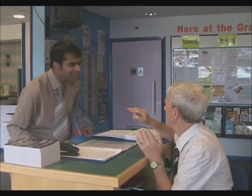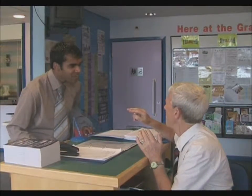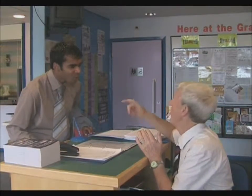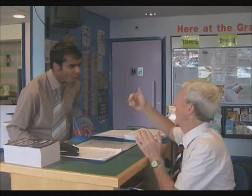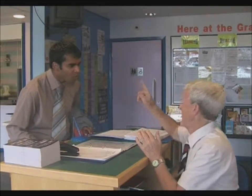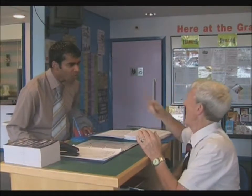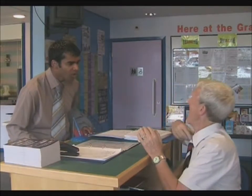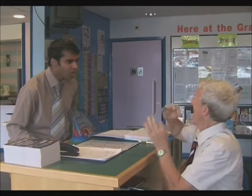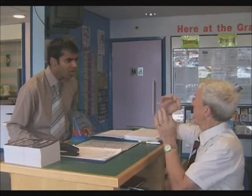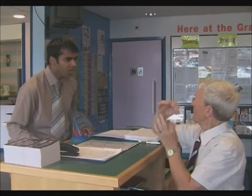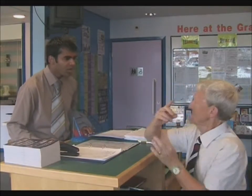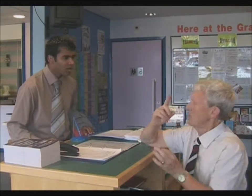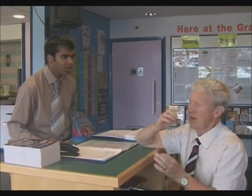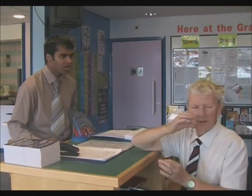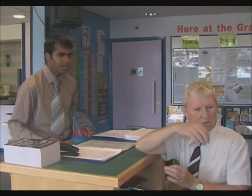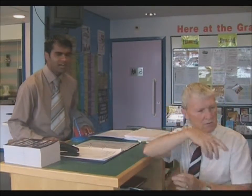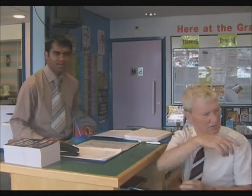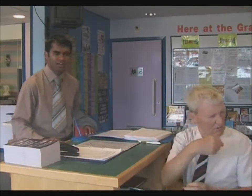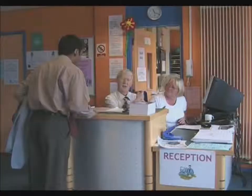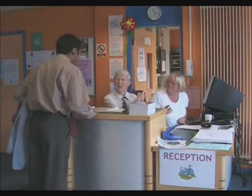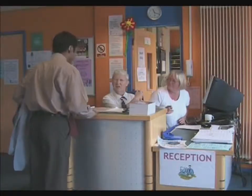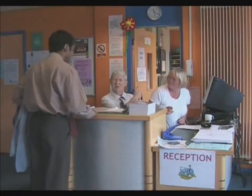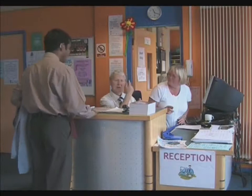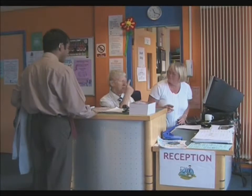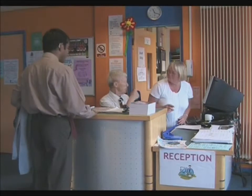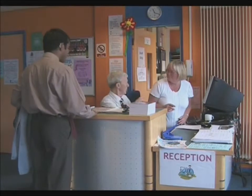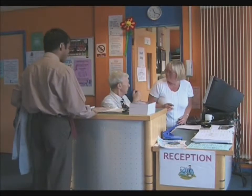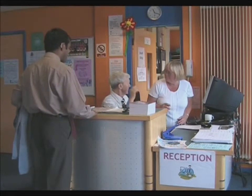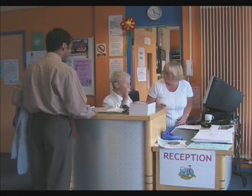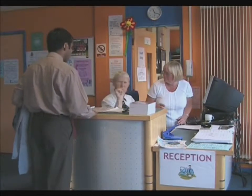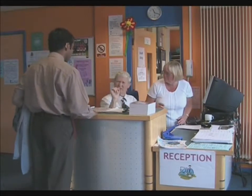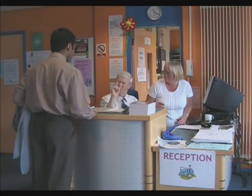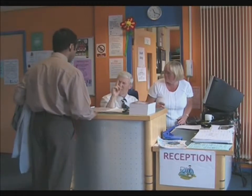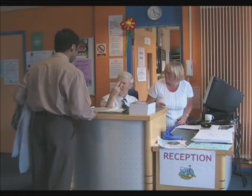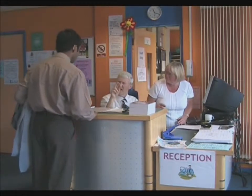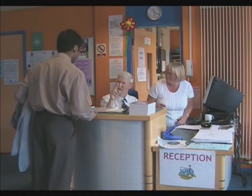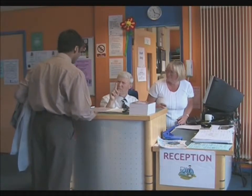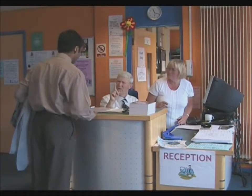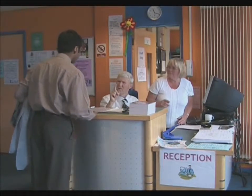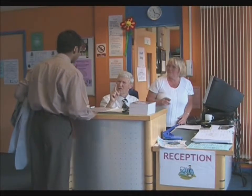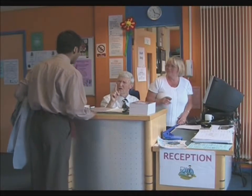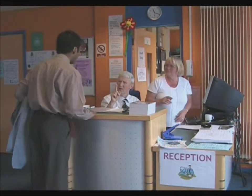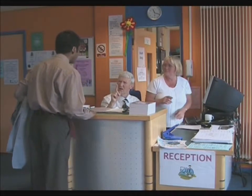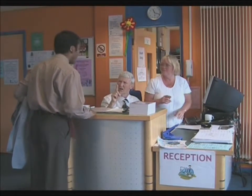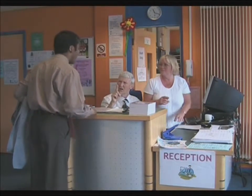Can't tell what you're saying. What's your name? I'll just ask my colleague. What did you say your name was?